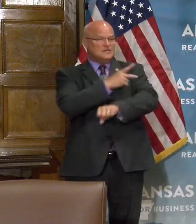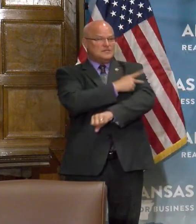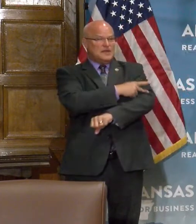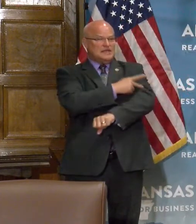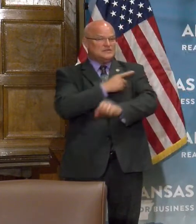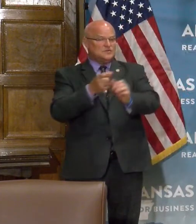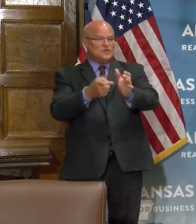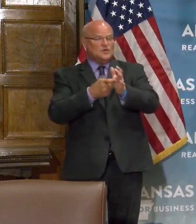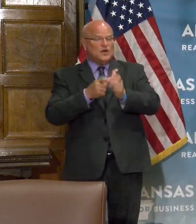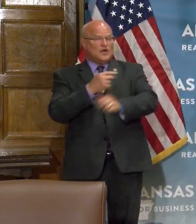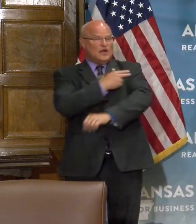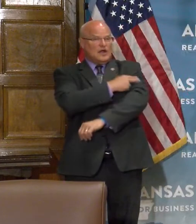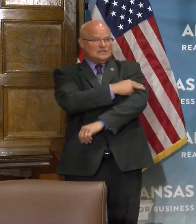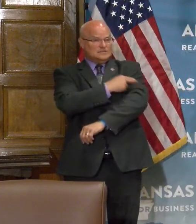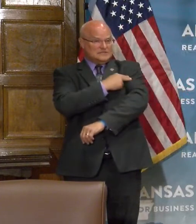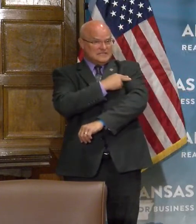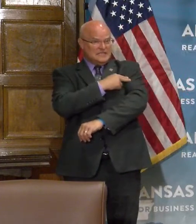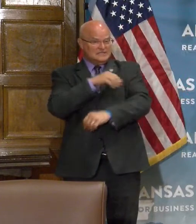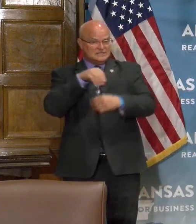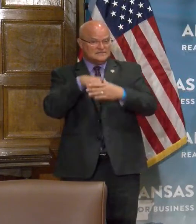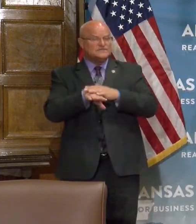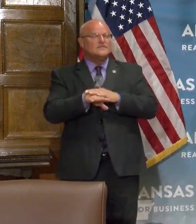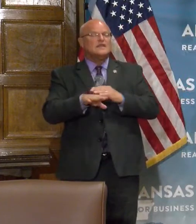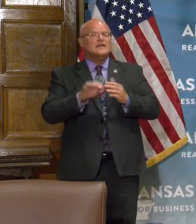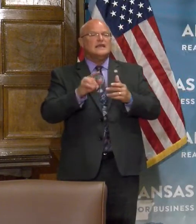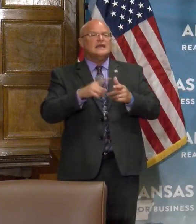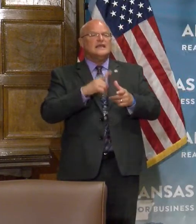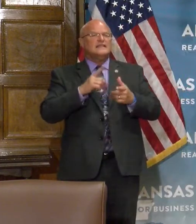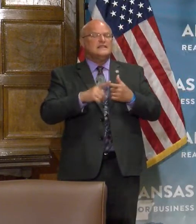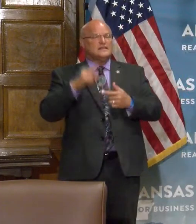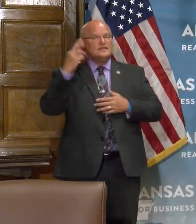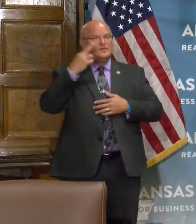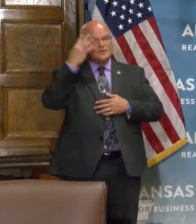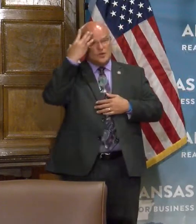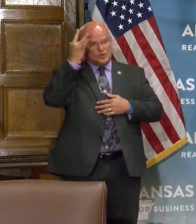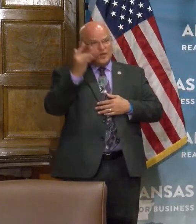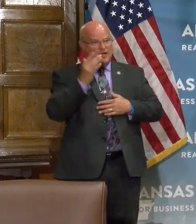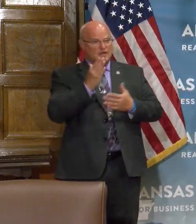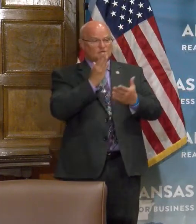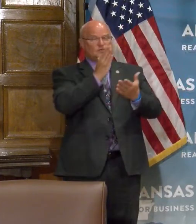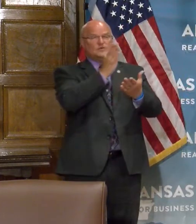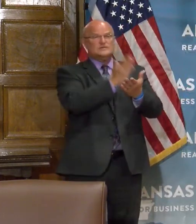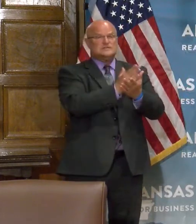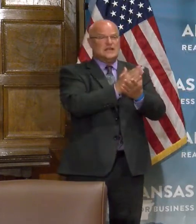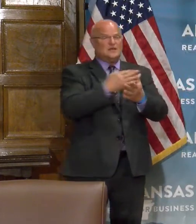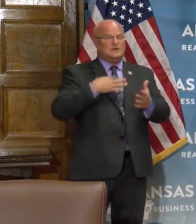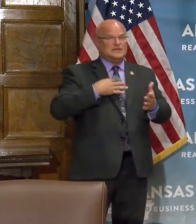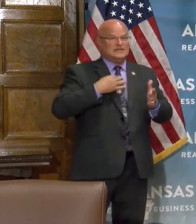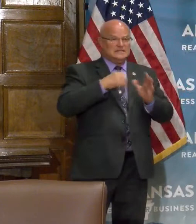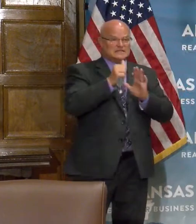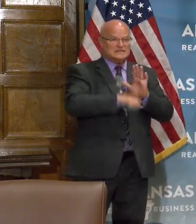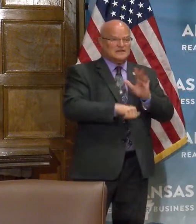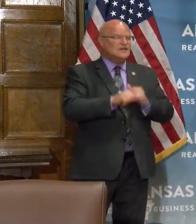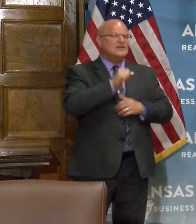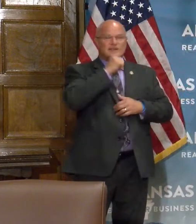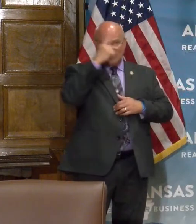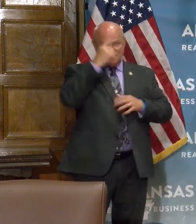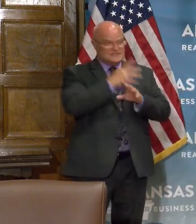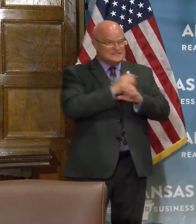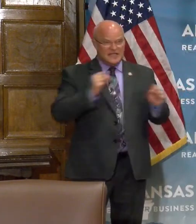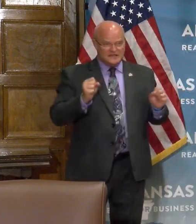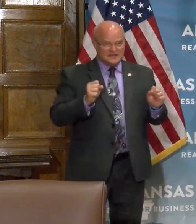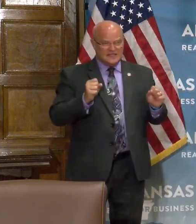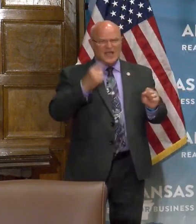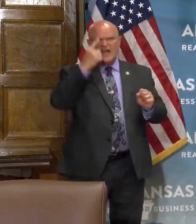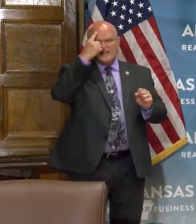patients requiring hospitalization, the reason for stopping elective procedures won't be for safety issues. I